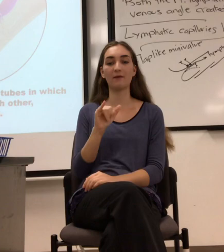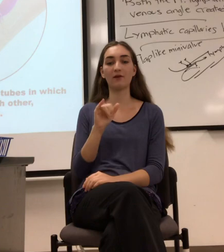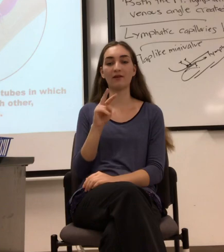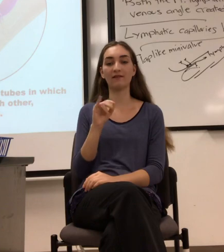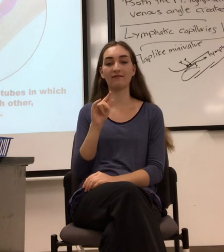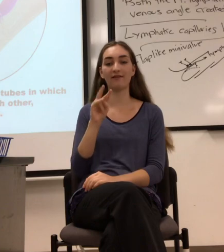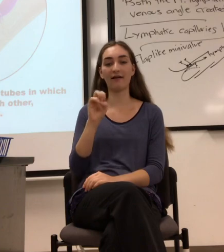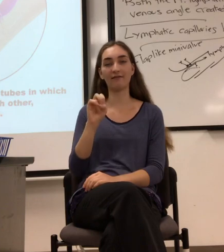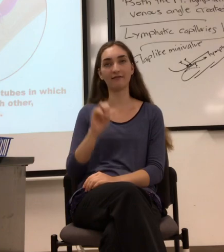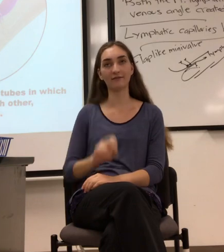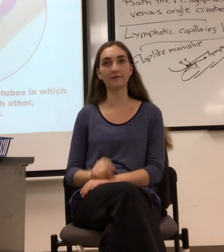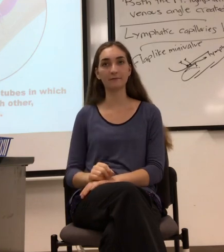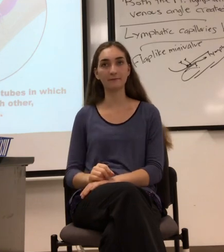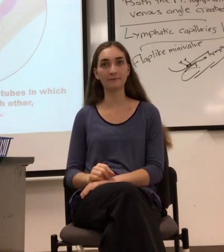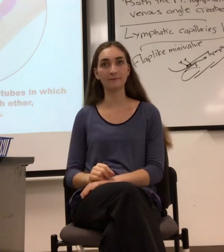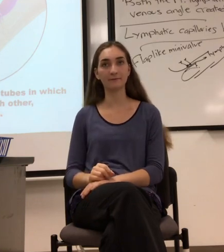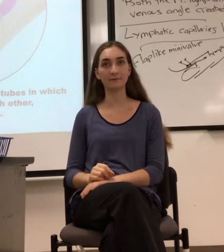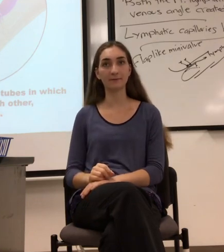Lymph gets in.